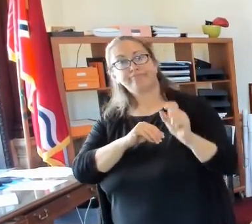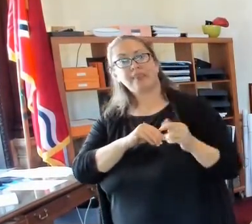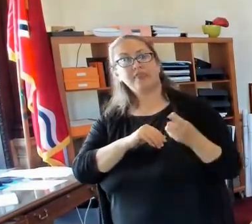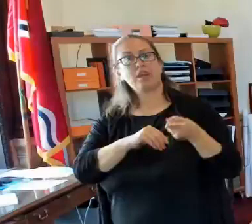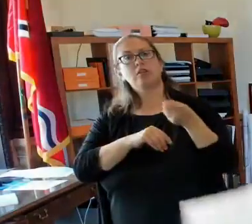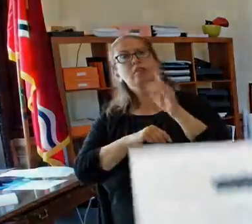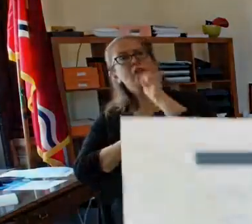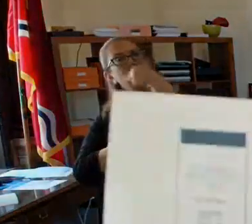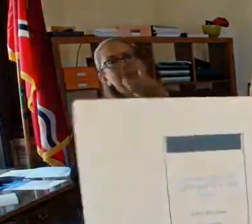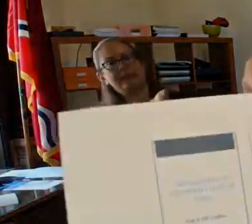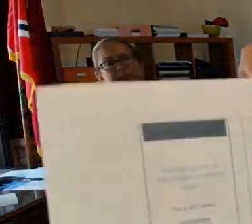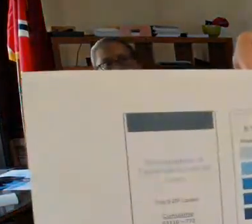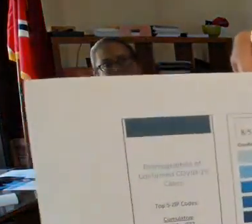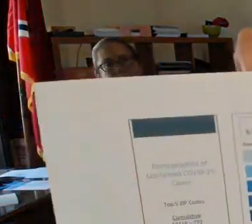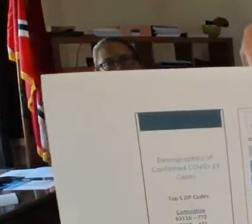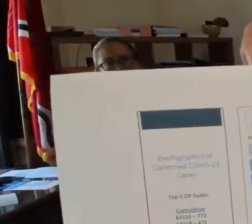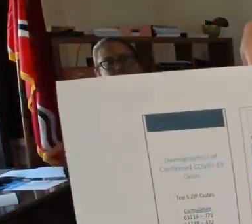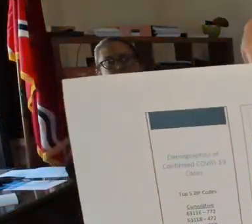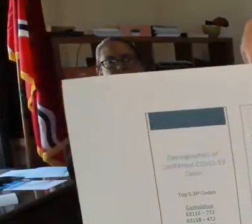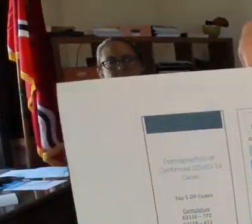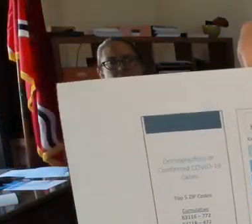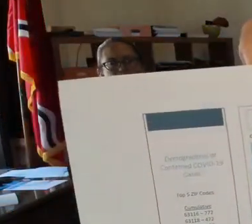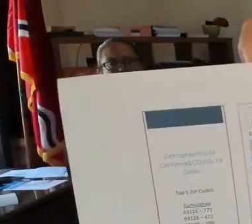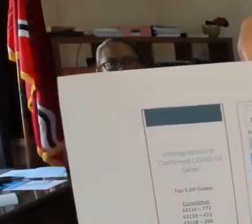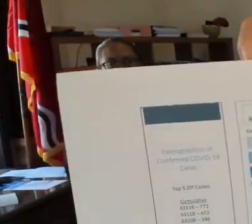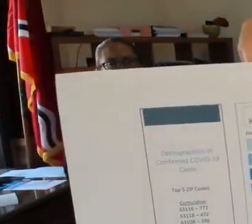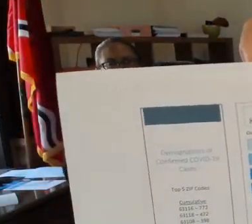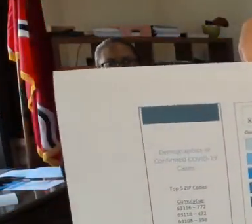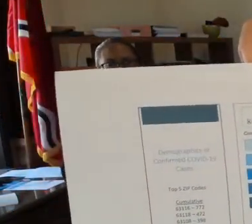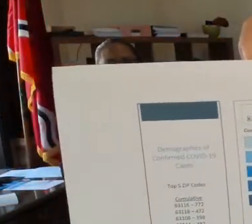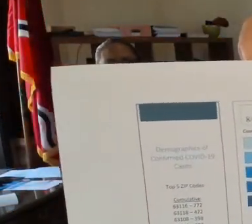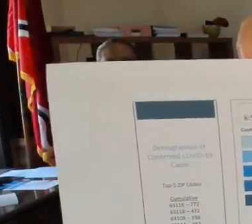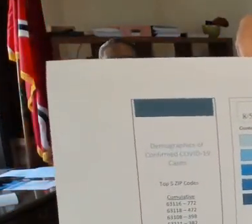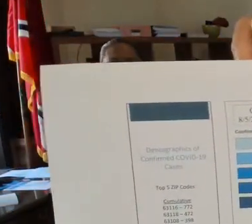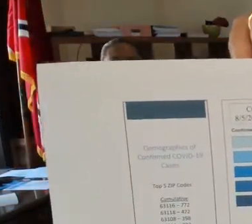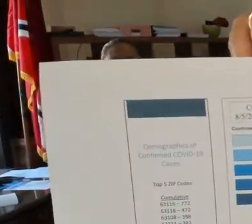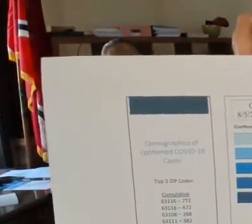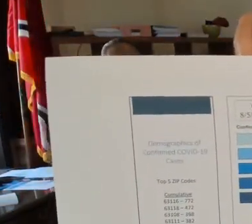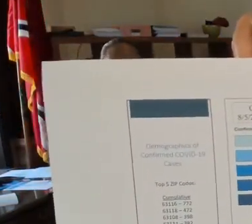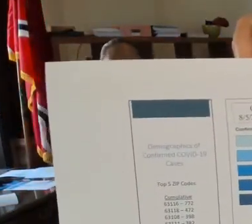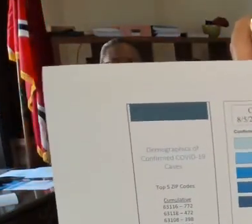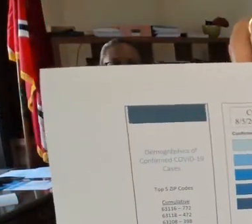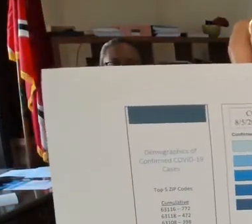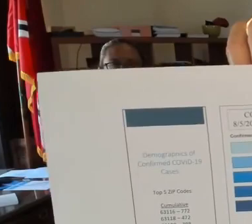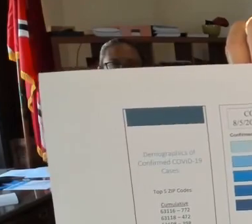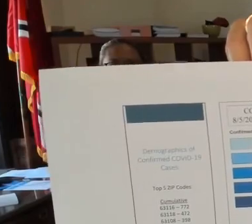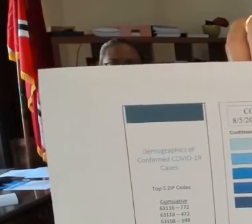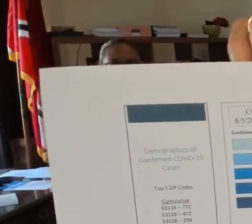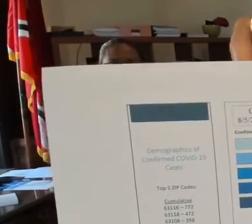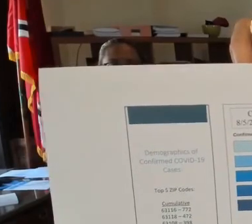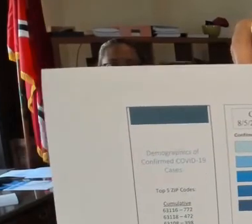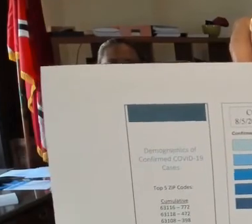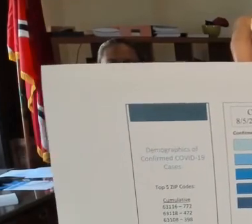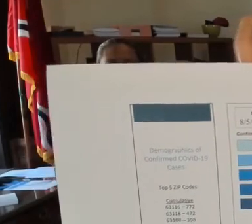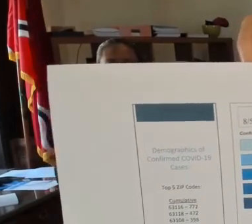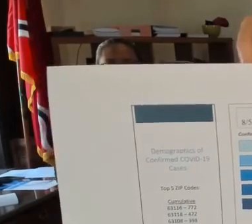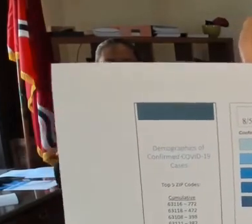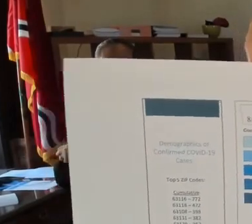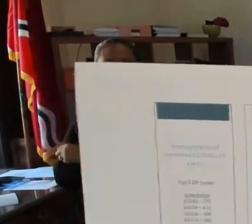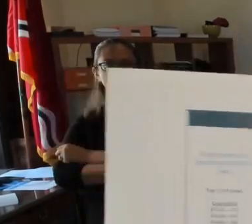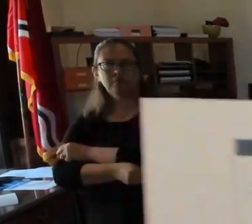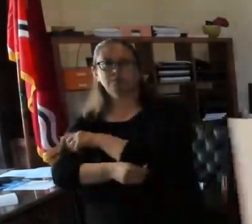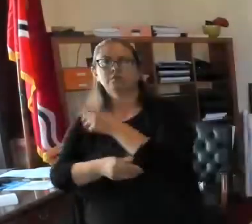map. Today's map looks like this. The darker blue it is, the more cases there are in that zip